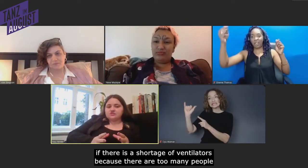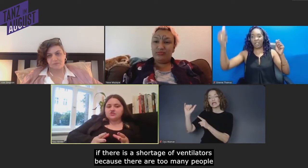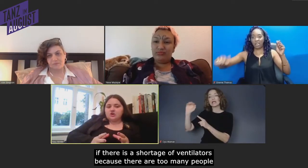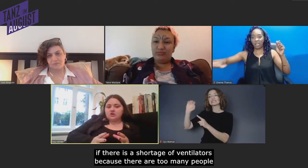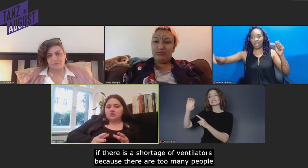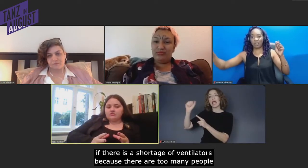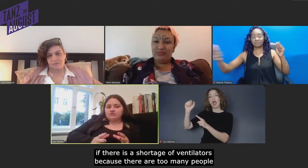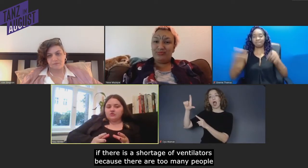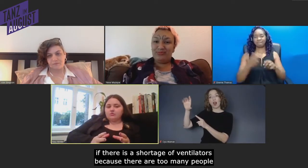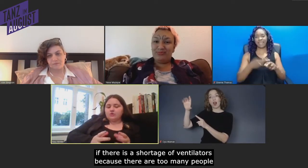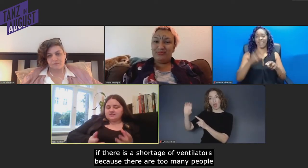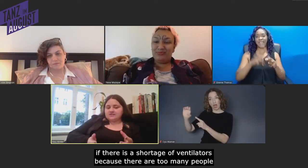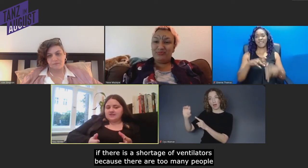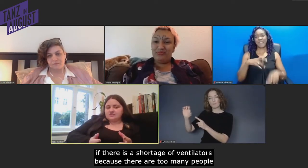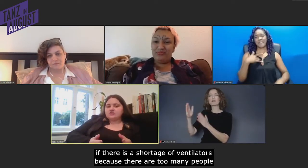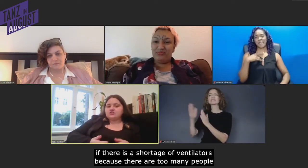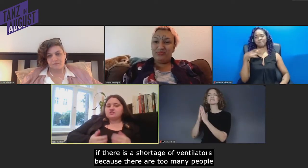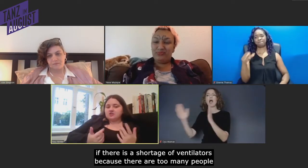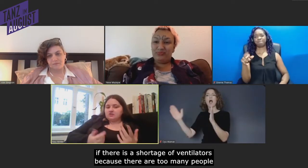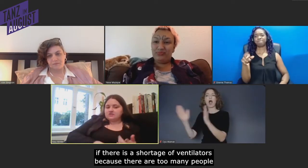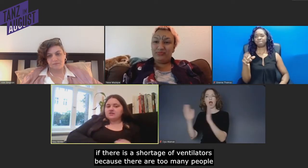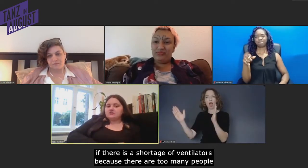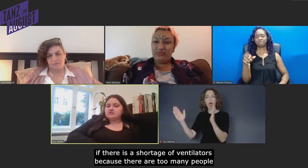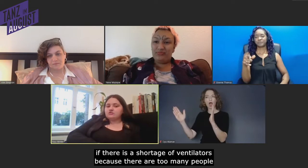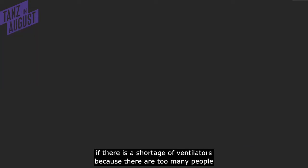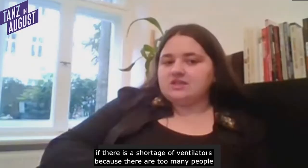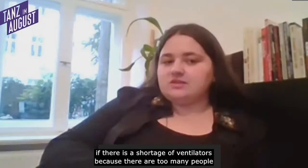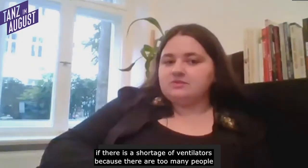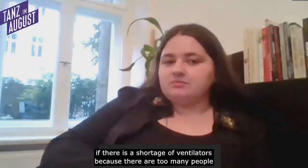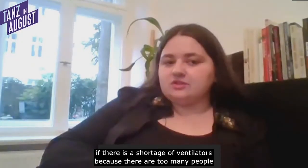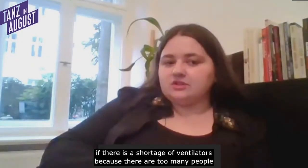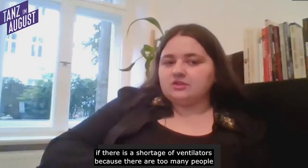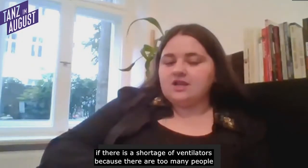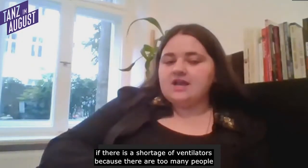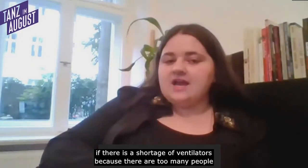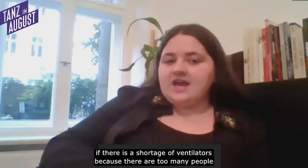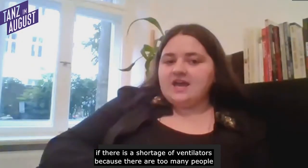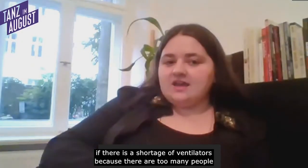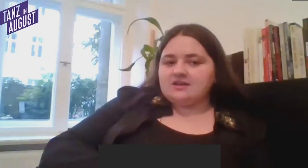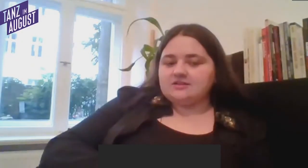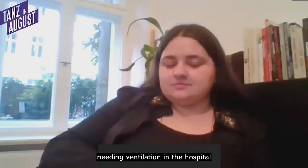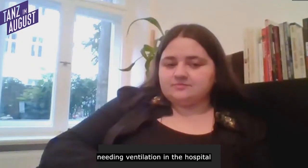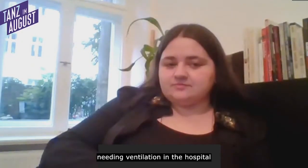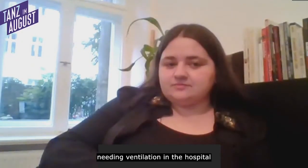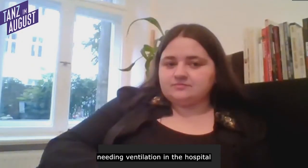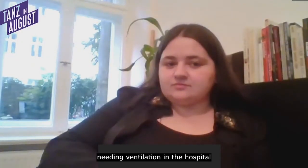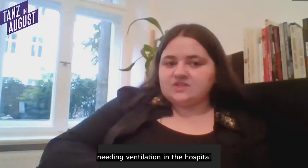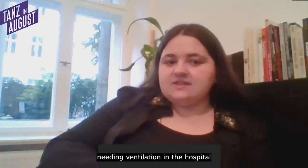shortage of ventilations because there are too many people